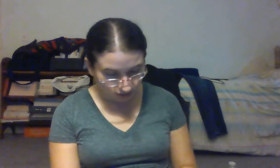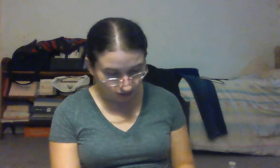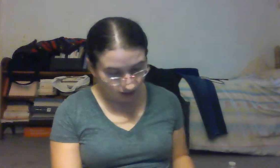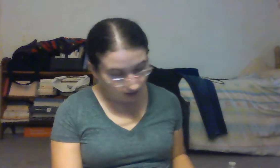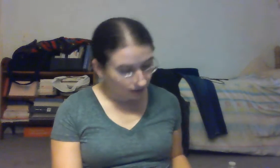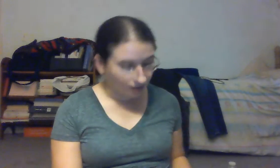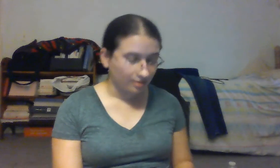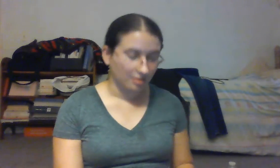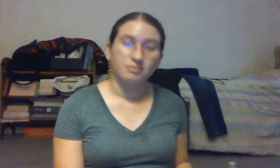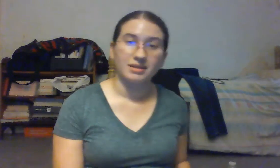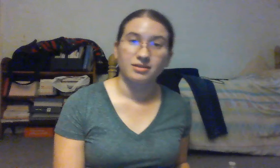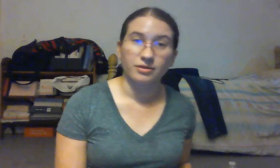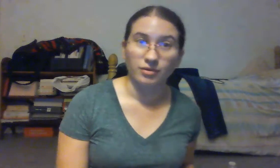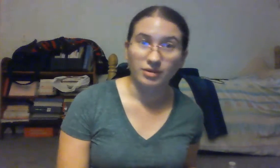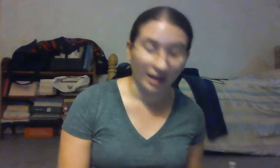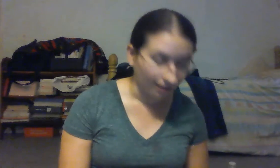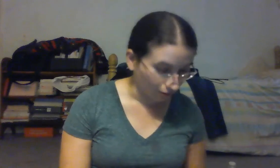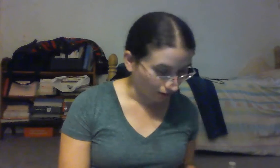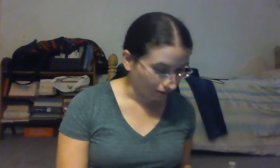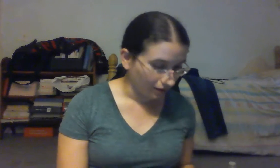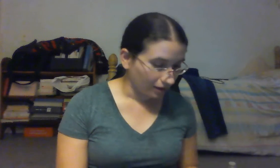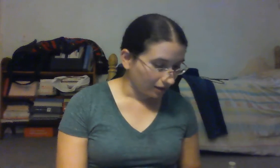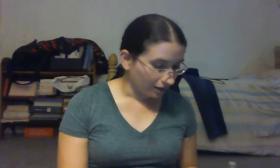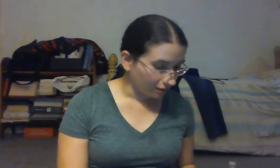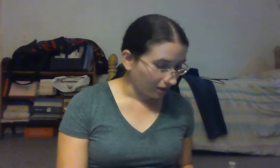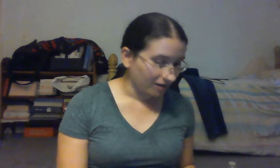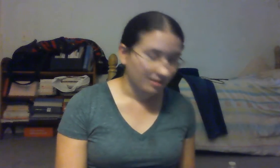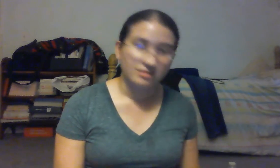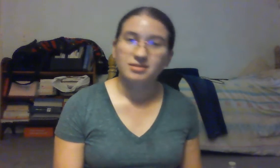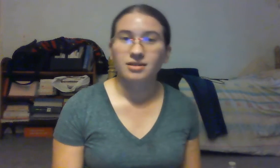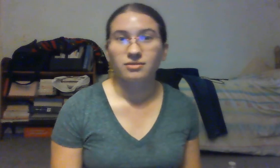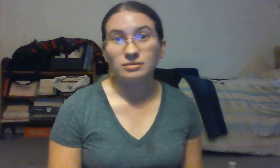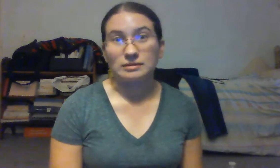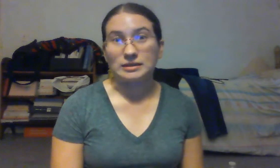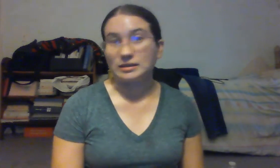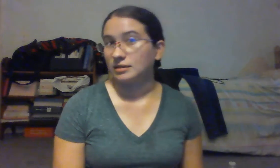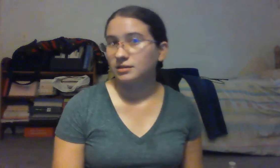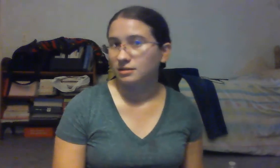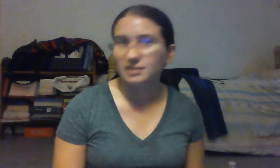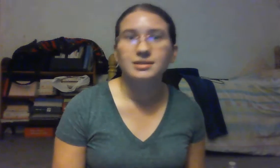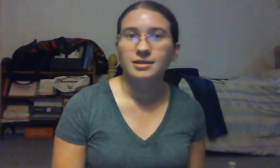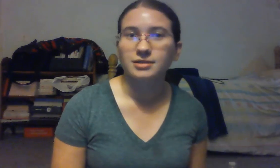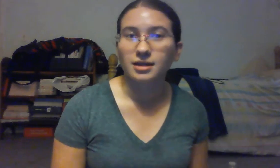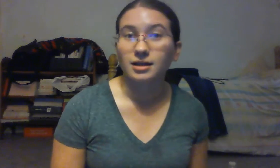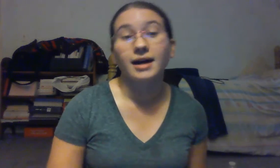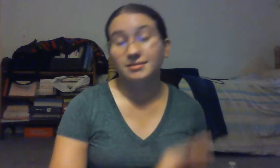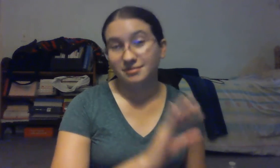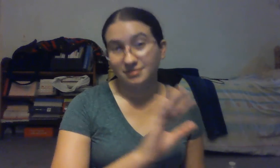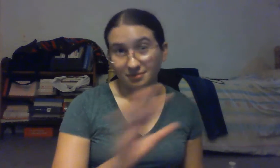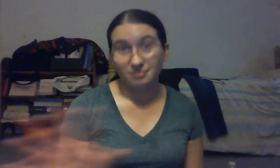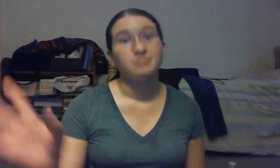classifiers, and then some basic vocabulary. And you might think to yourself, ooh, geez, that sounds like a lot.